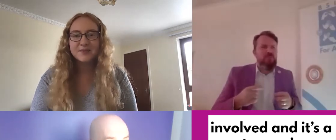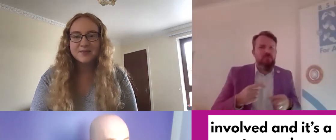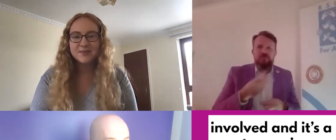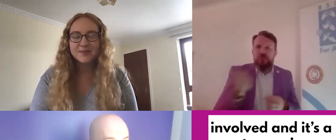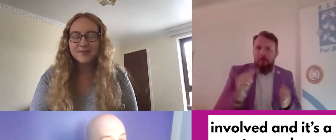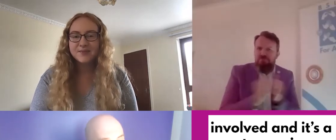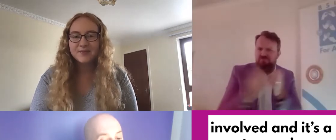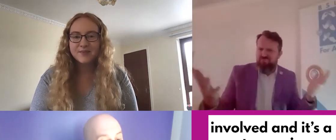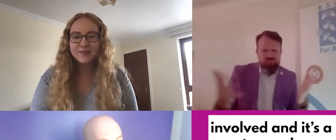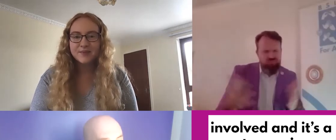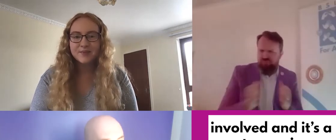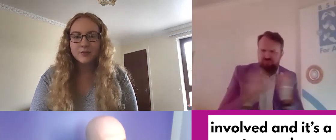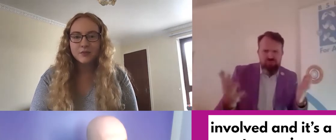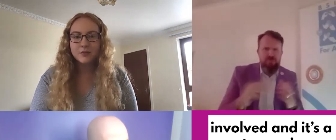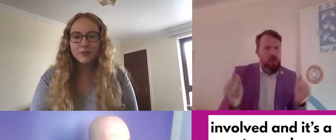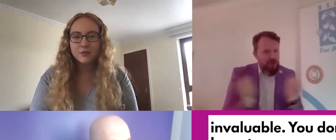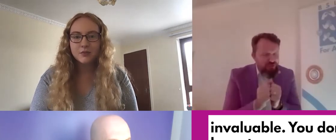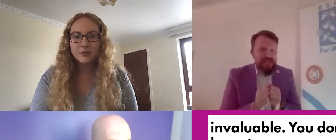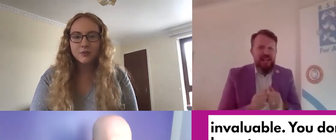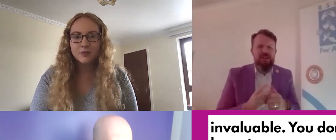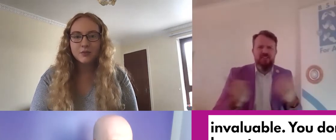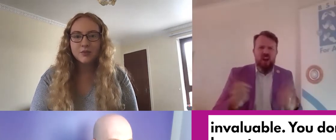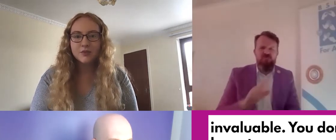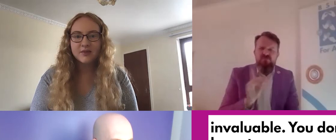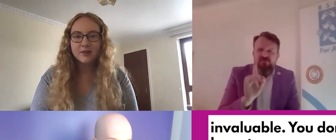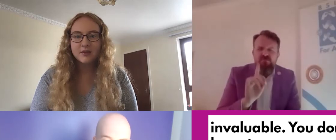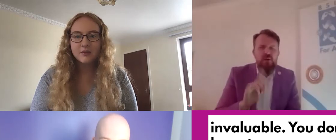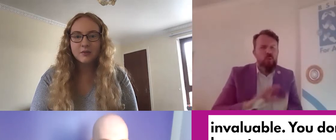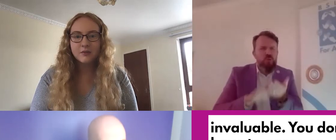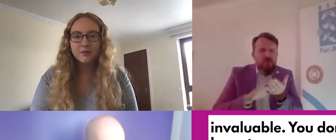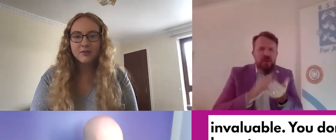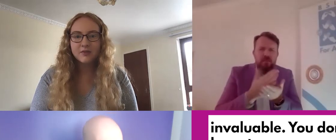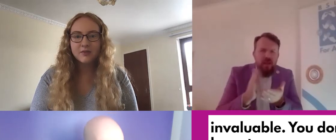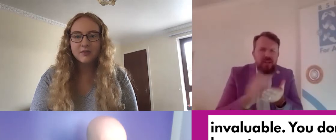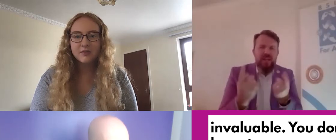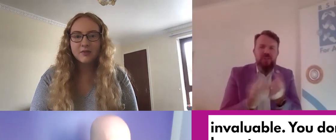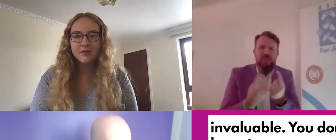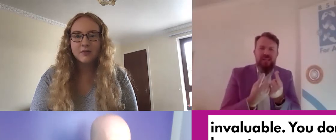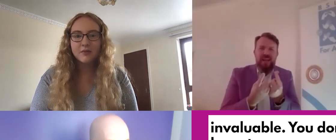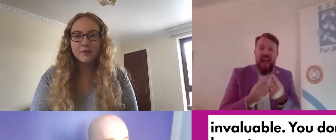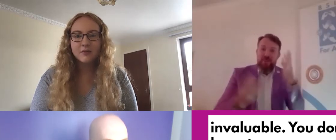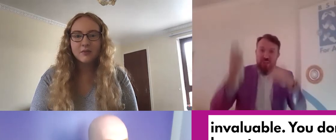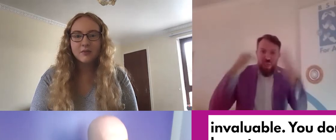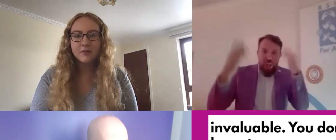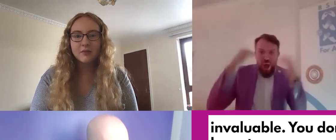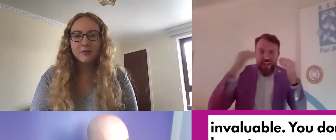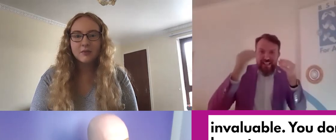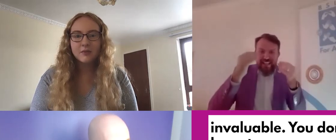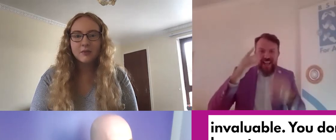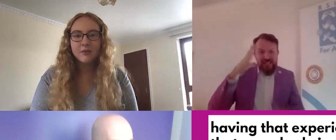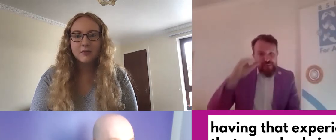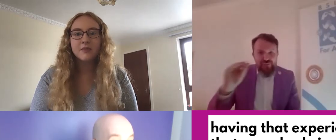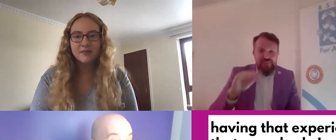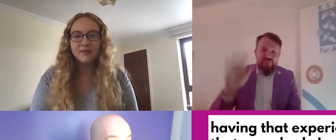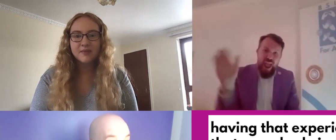well bringing your perspectives to the table is very invaluable. You don't have to agree on everything, which is something I'm sure you know about, but going